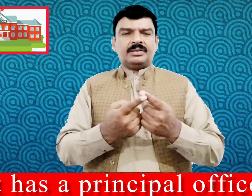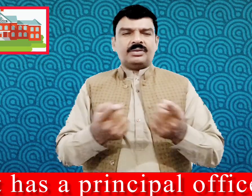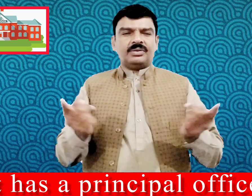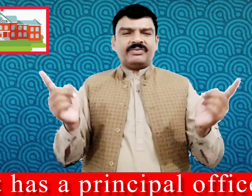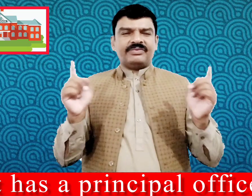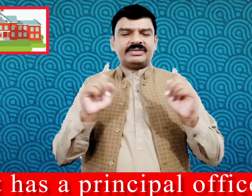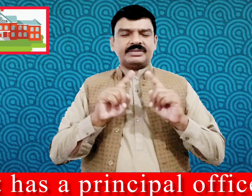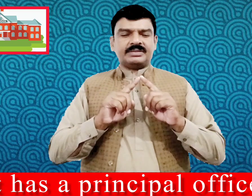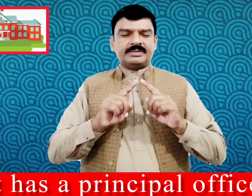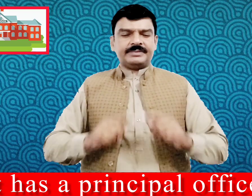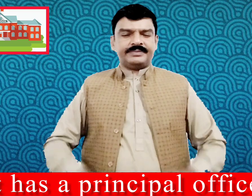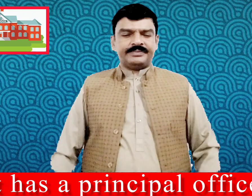office.